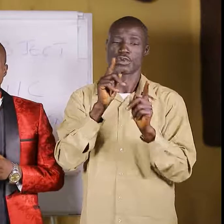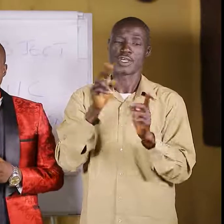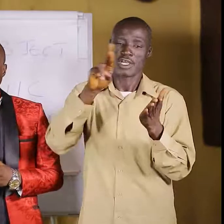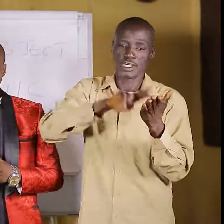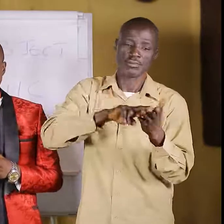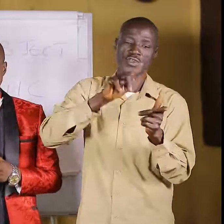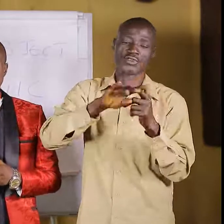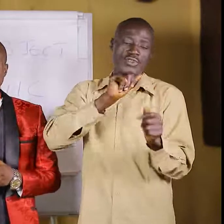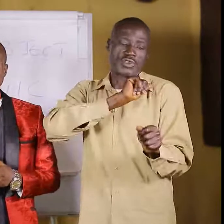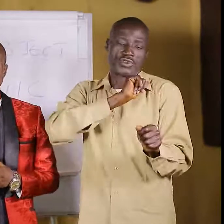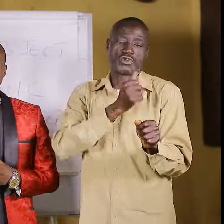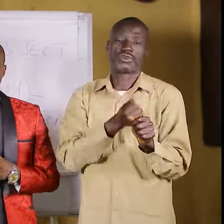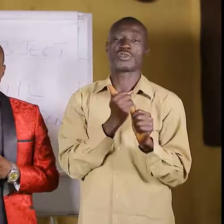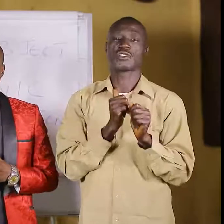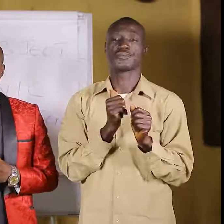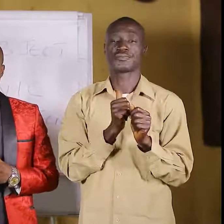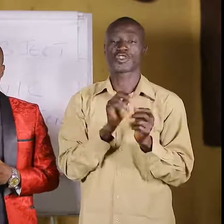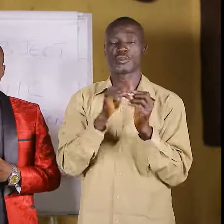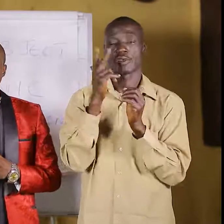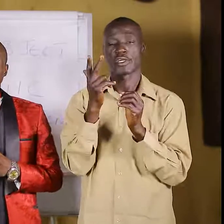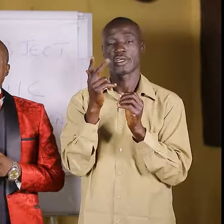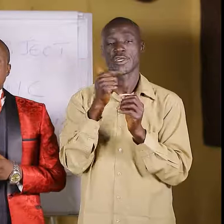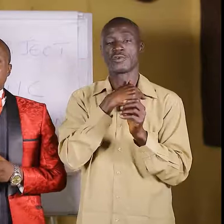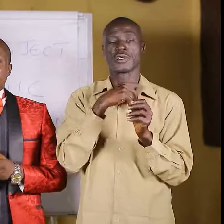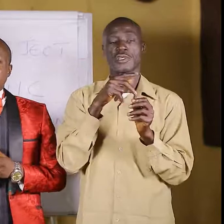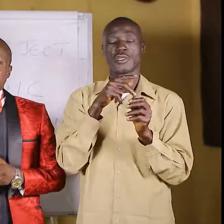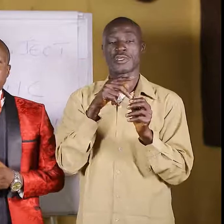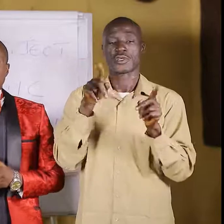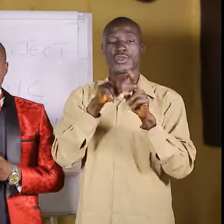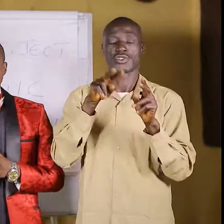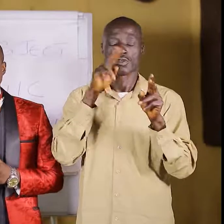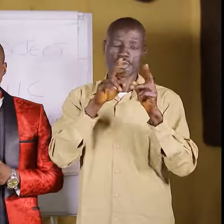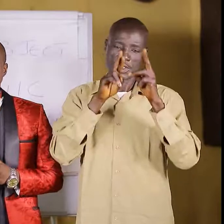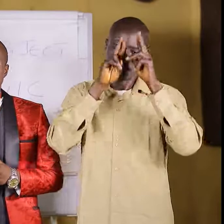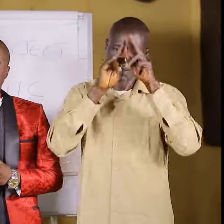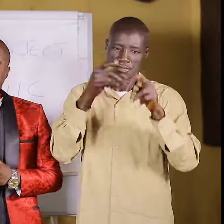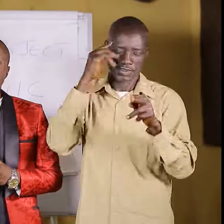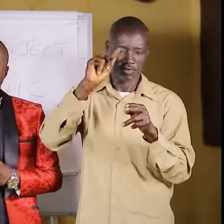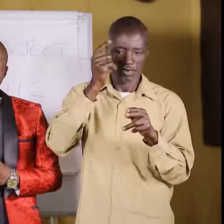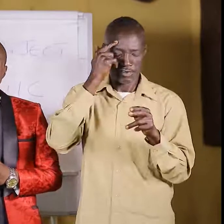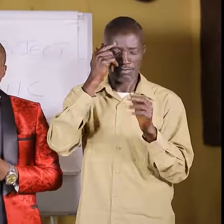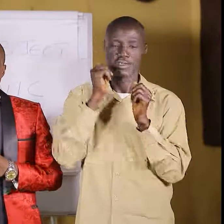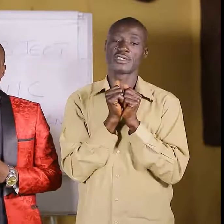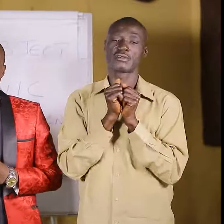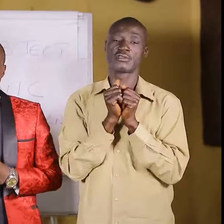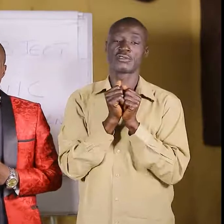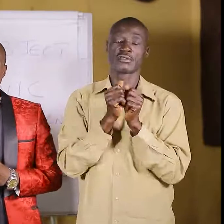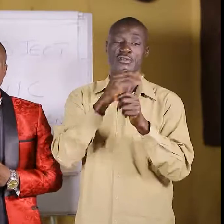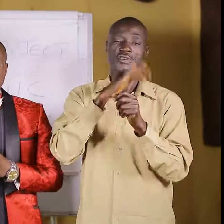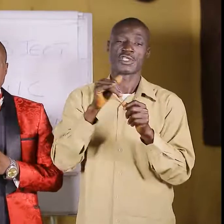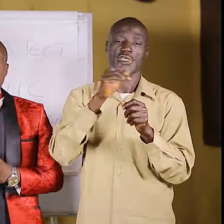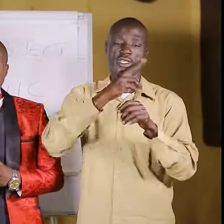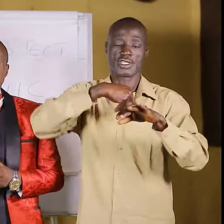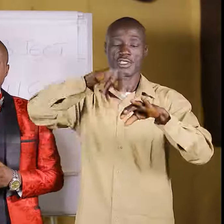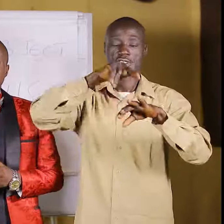the appropriate authorities. Number 3, we also looked at respect for government officials, national symbols